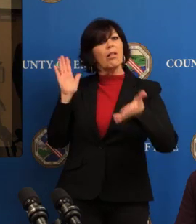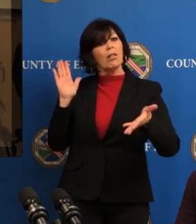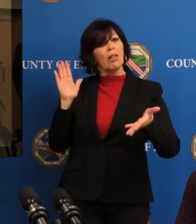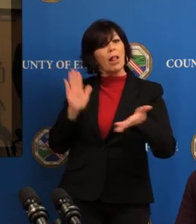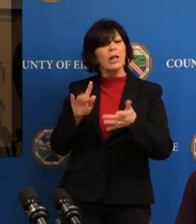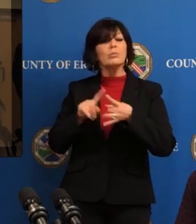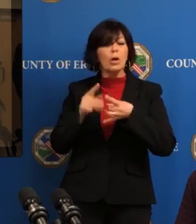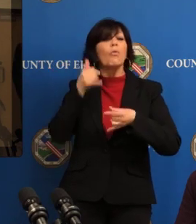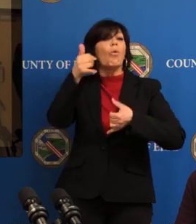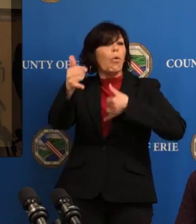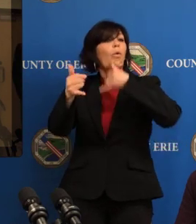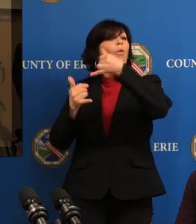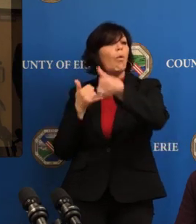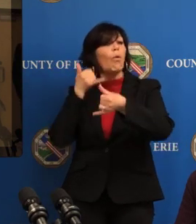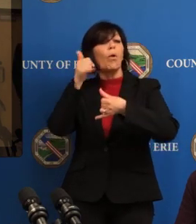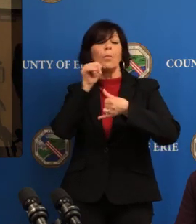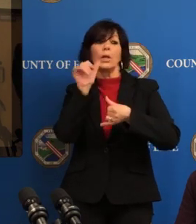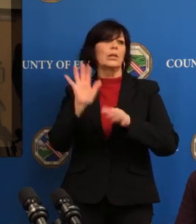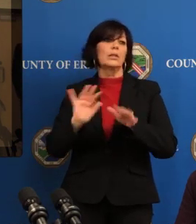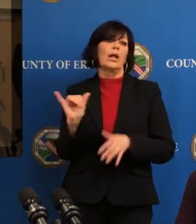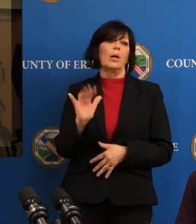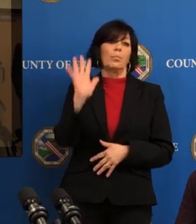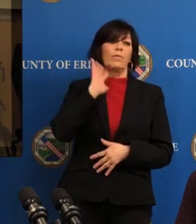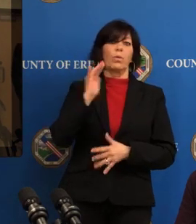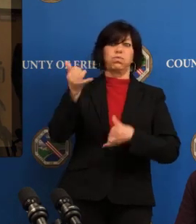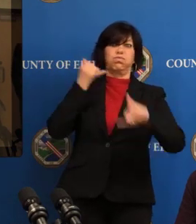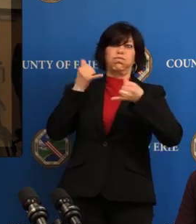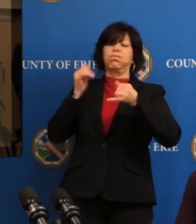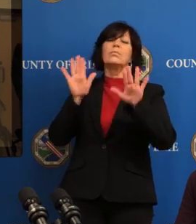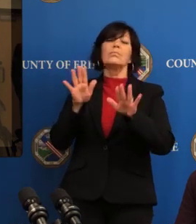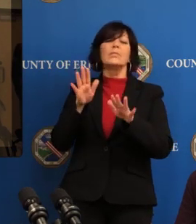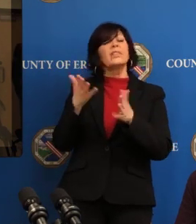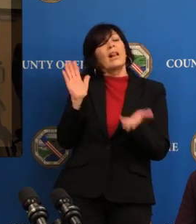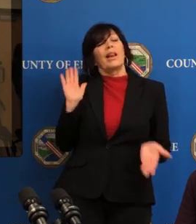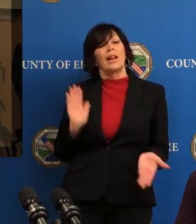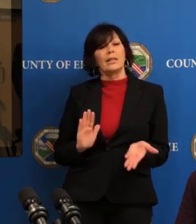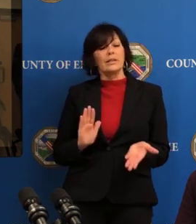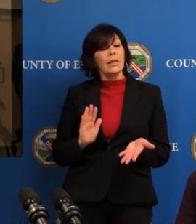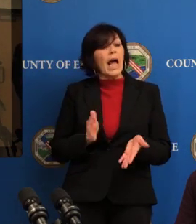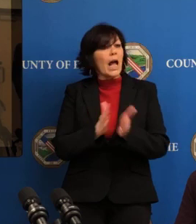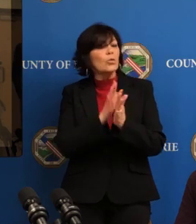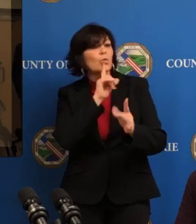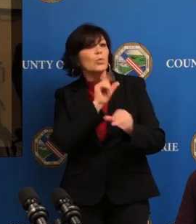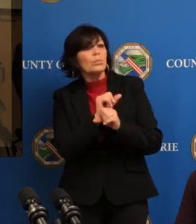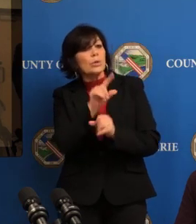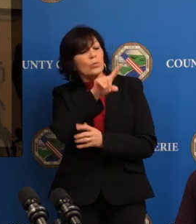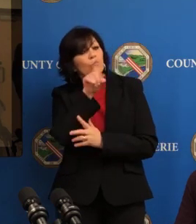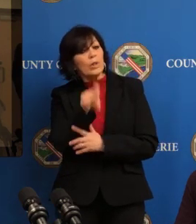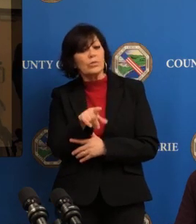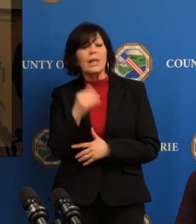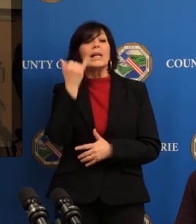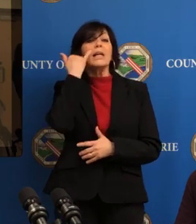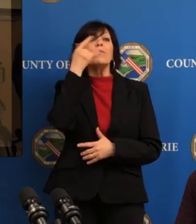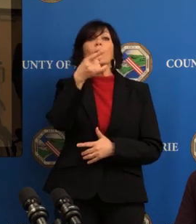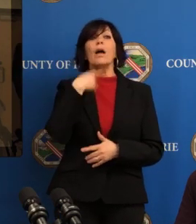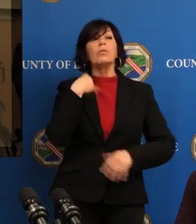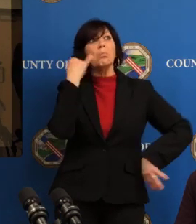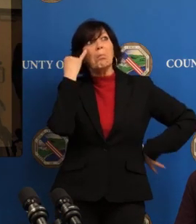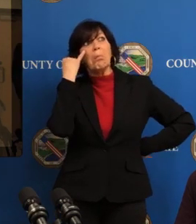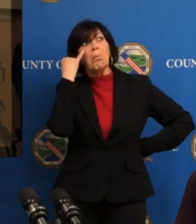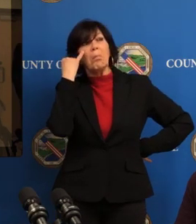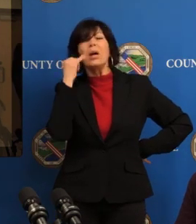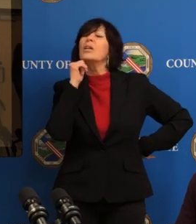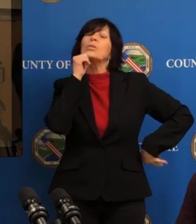fairly steady, but they're not like they were. People are thankfully asking legitimate questions. If you have a hypothetical, please